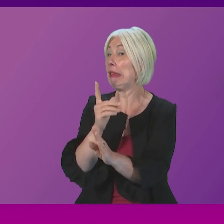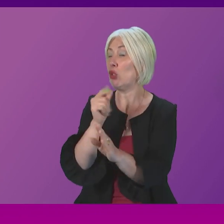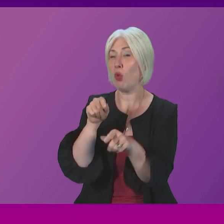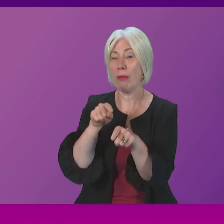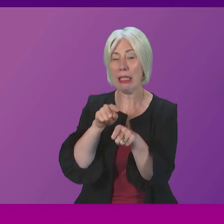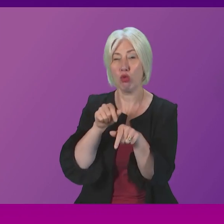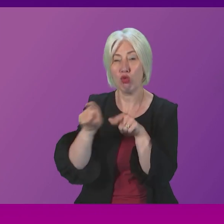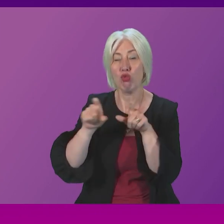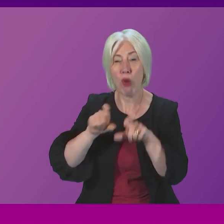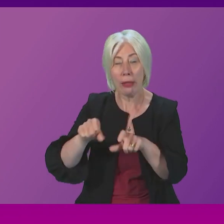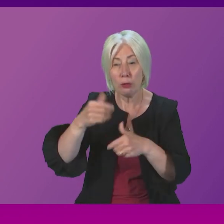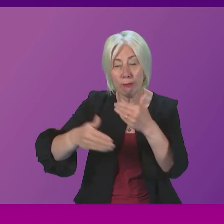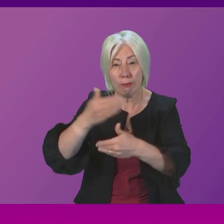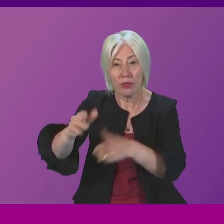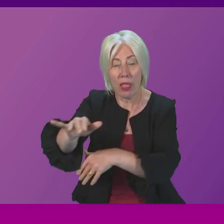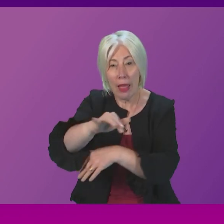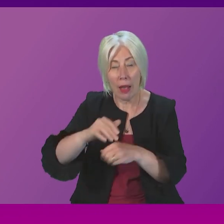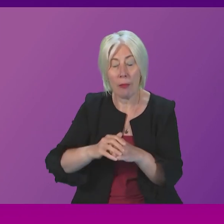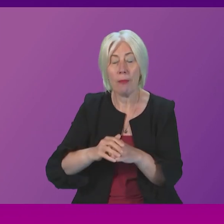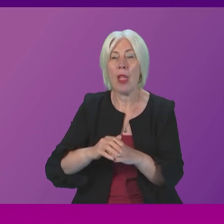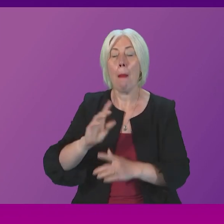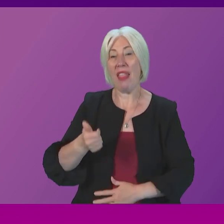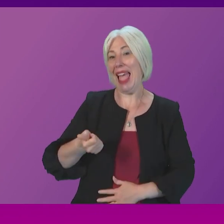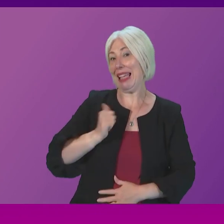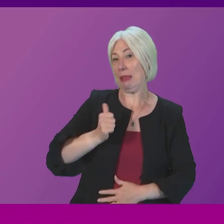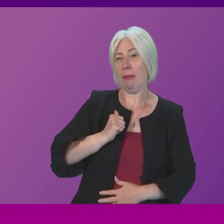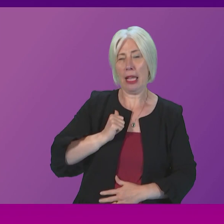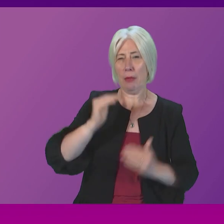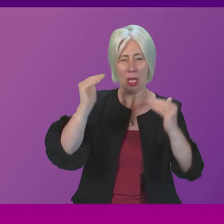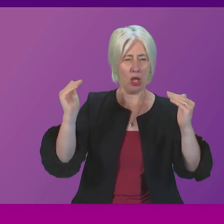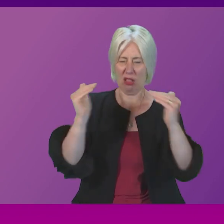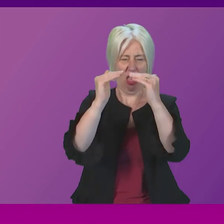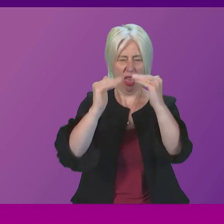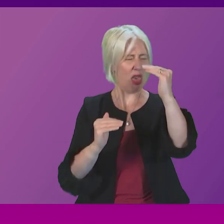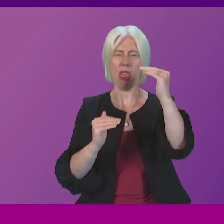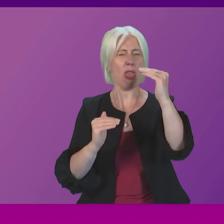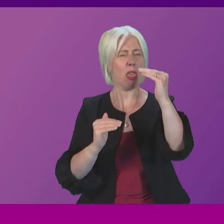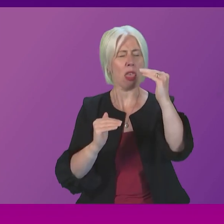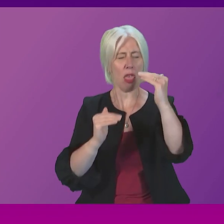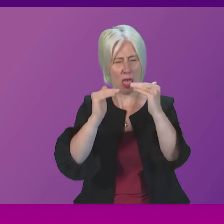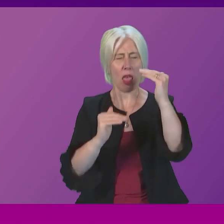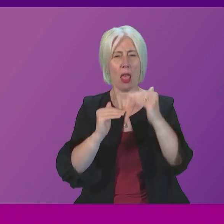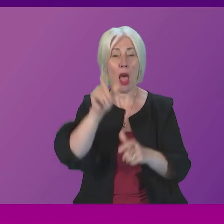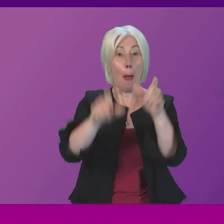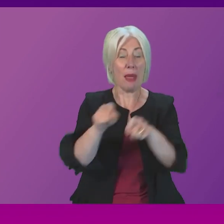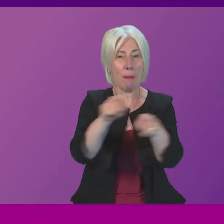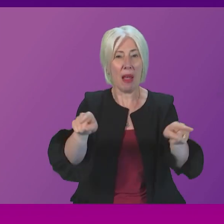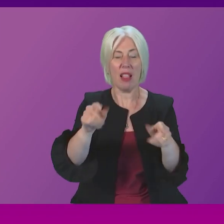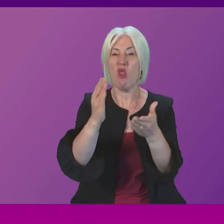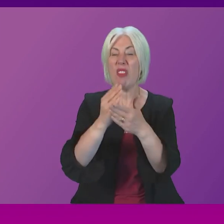spaces. The expectations, I find there's a mismatch. People either have very